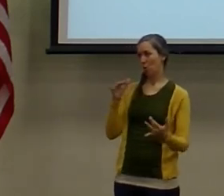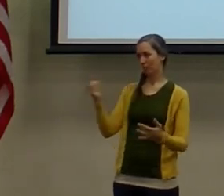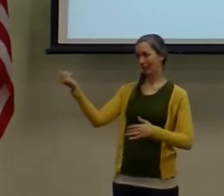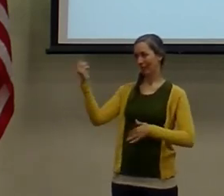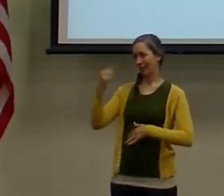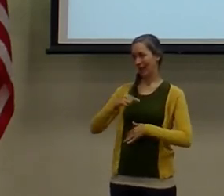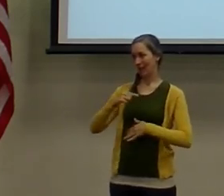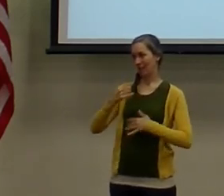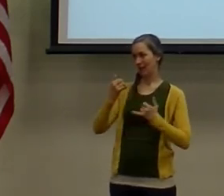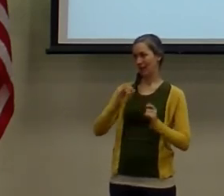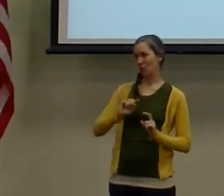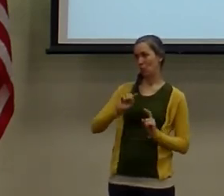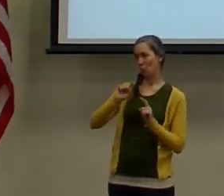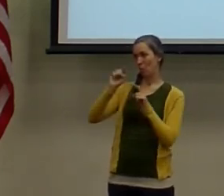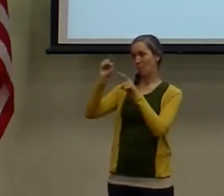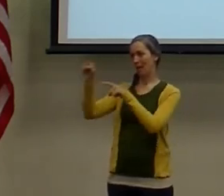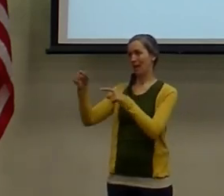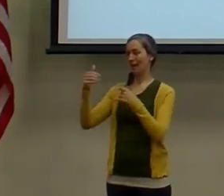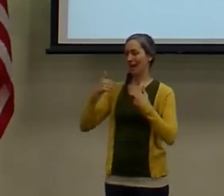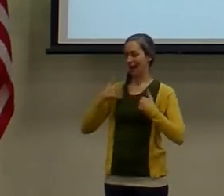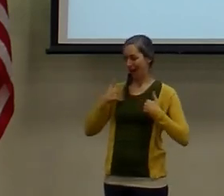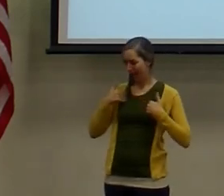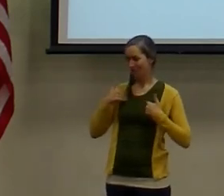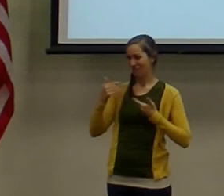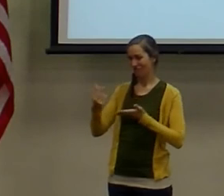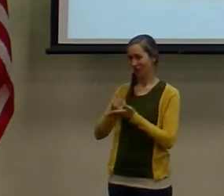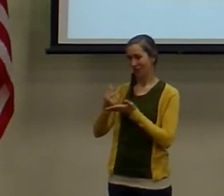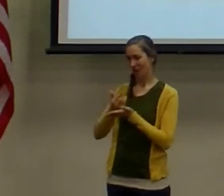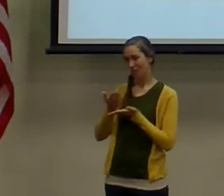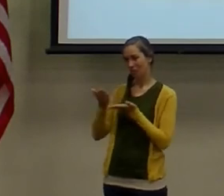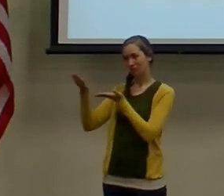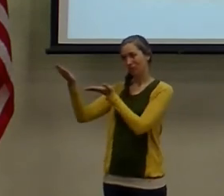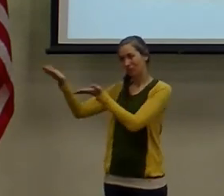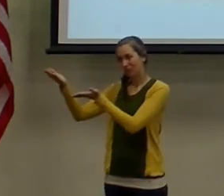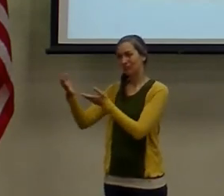but they went back now with the gospel.